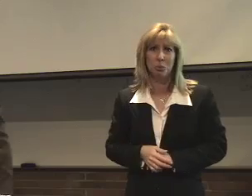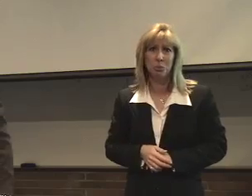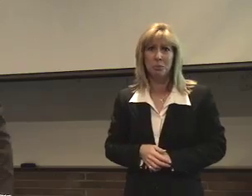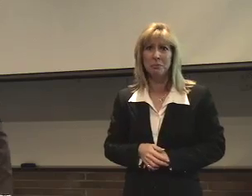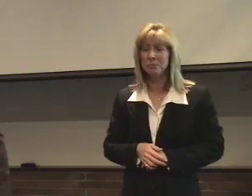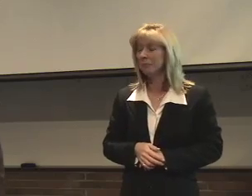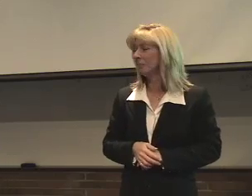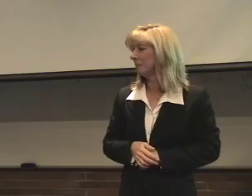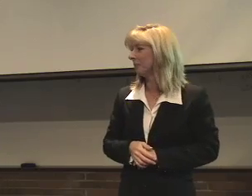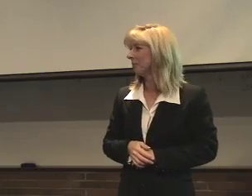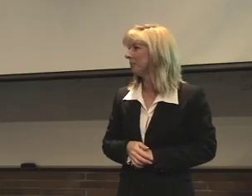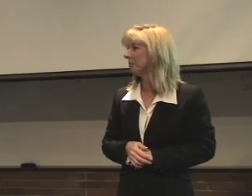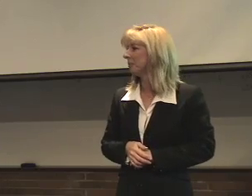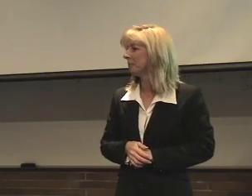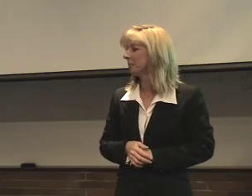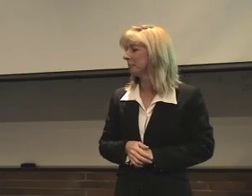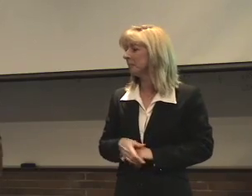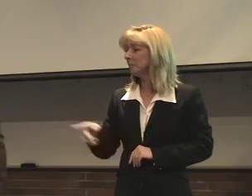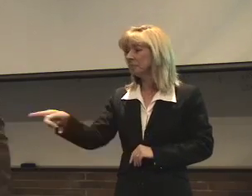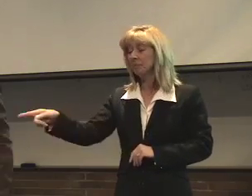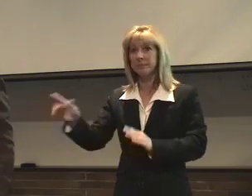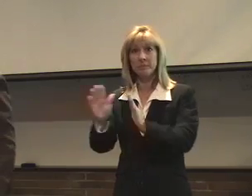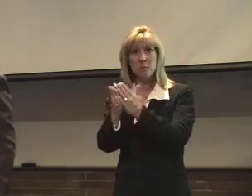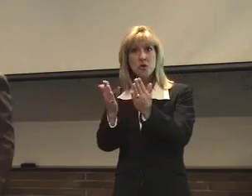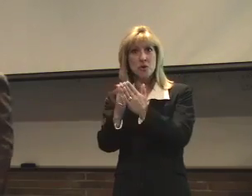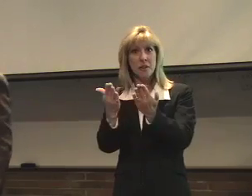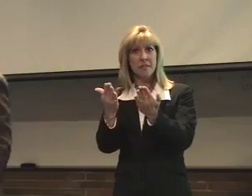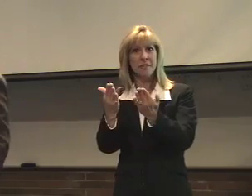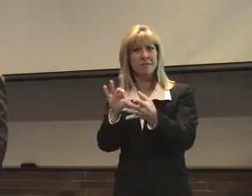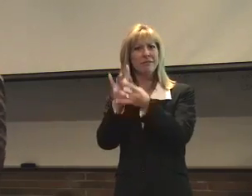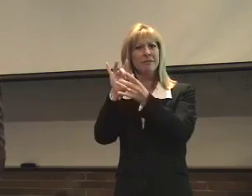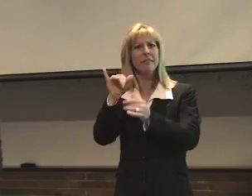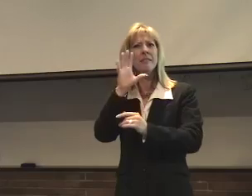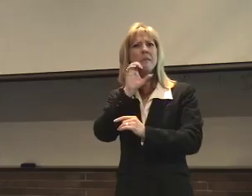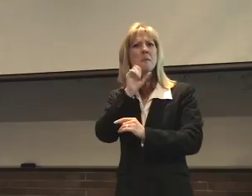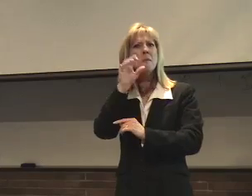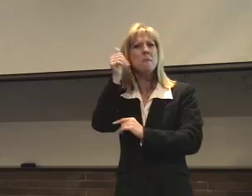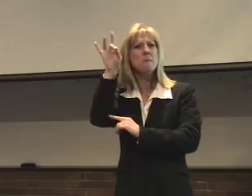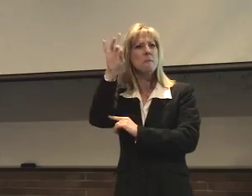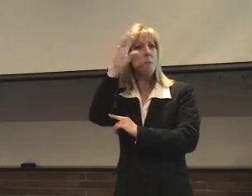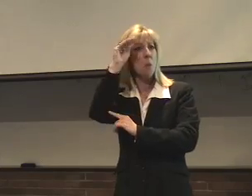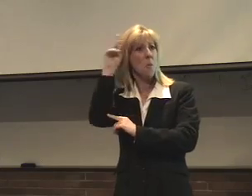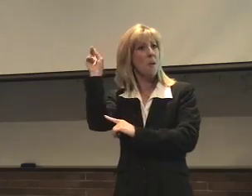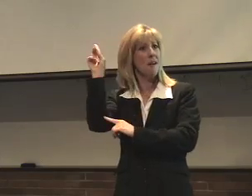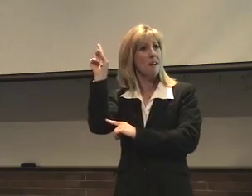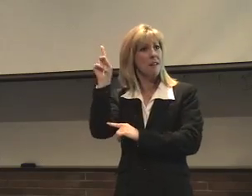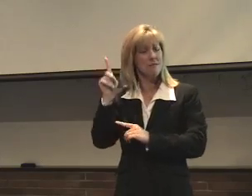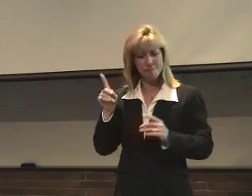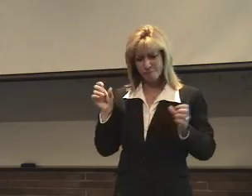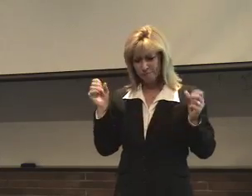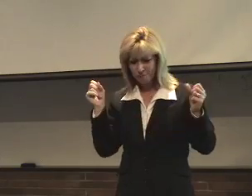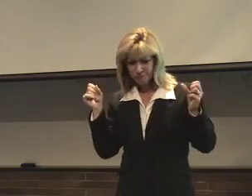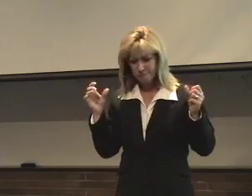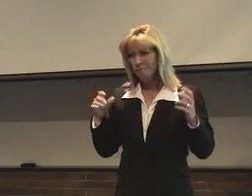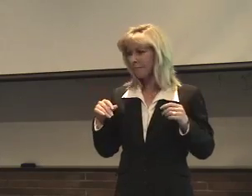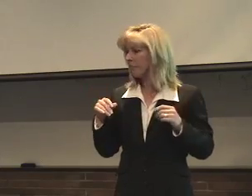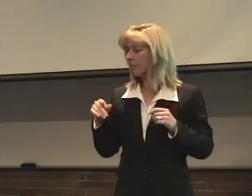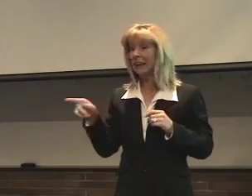This other book that I showed you with the boy doing, this is a little bit higher level, and what the kid has to do is the same